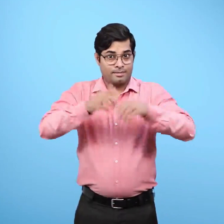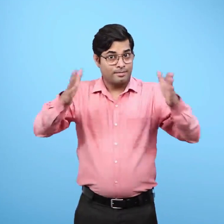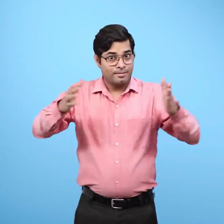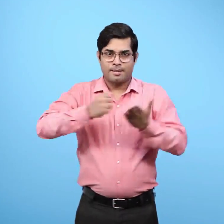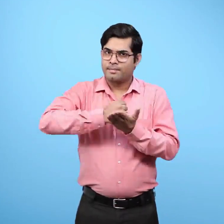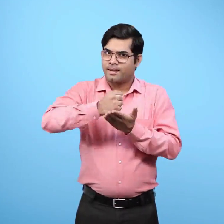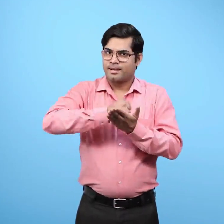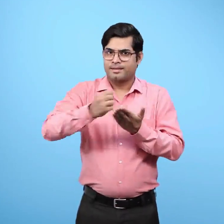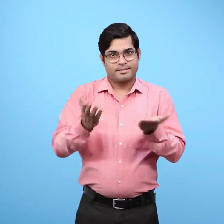Practice time.